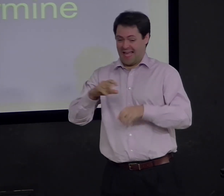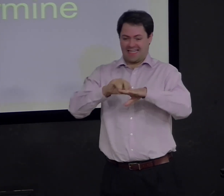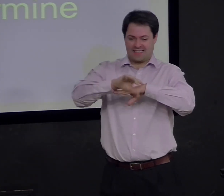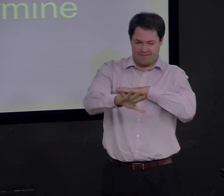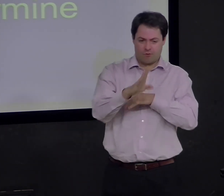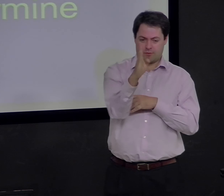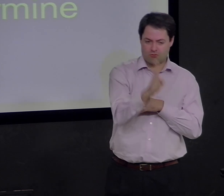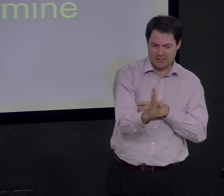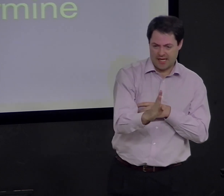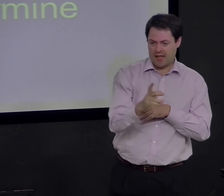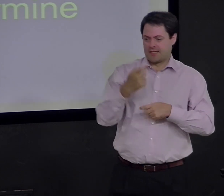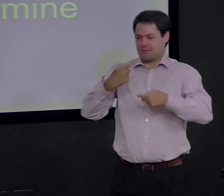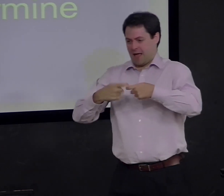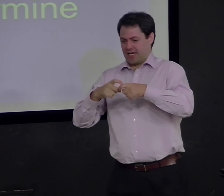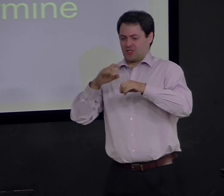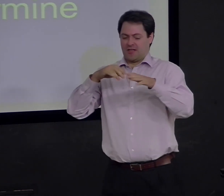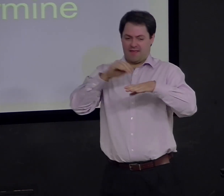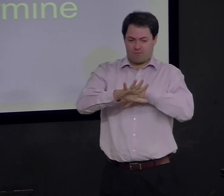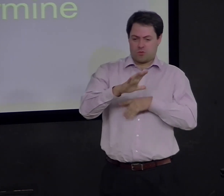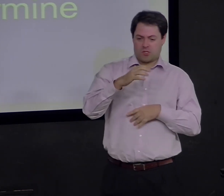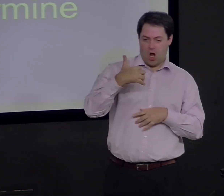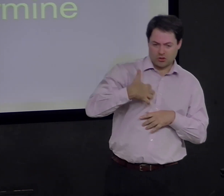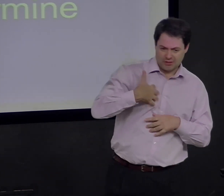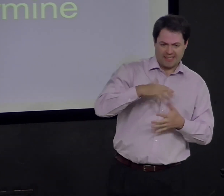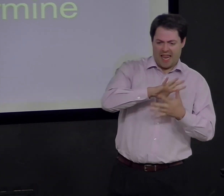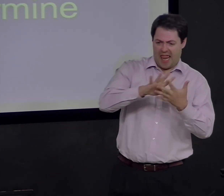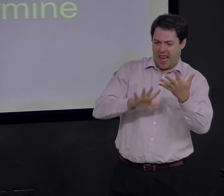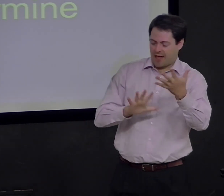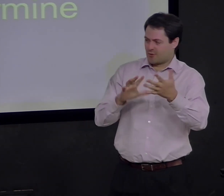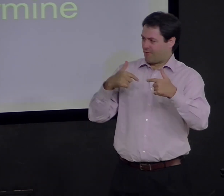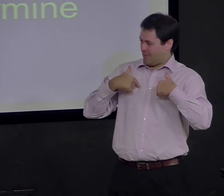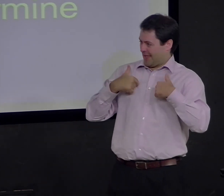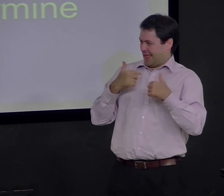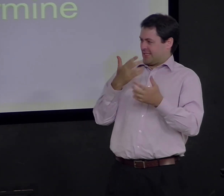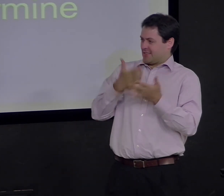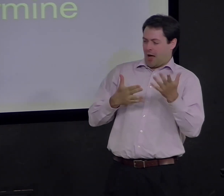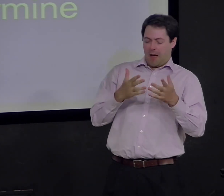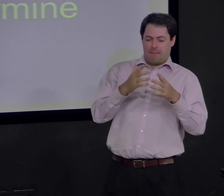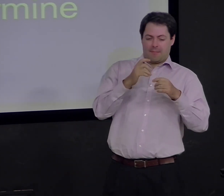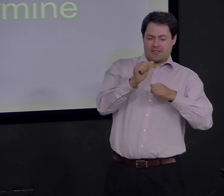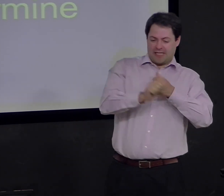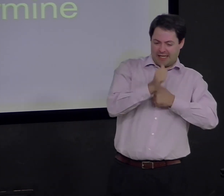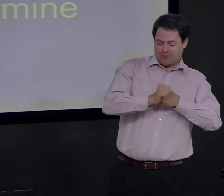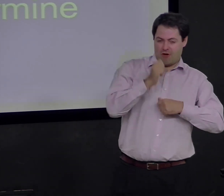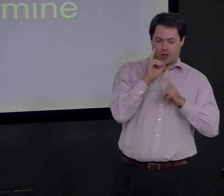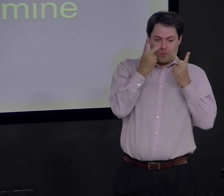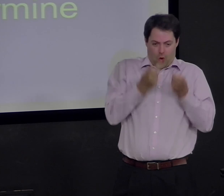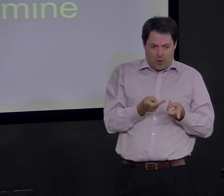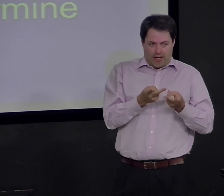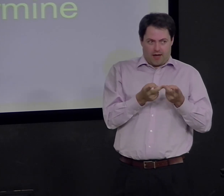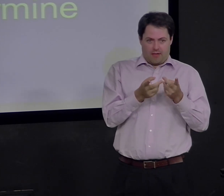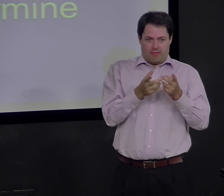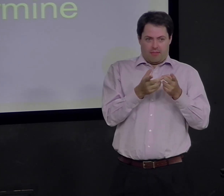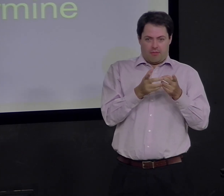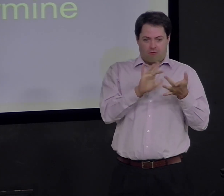It could have been influenced by any one of those romantic signed languages, Argentinian, Italian,